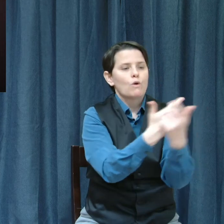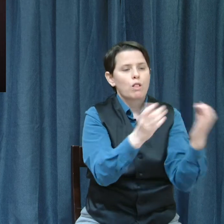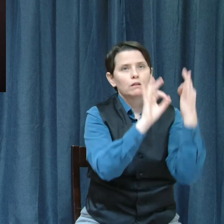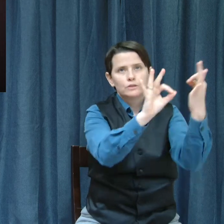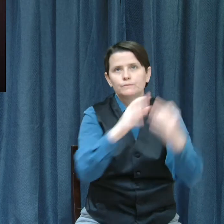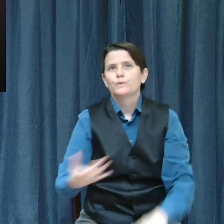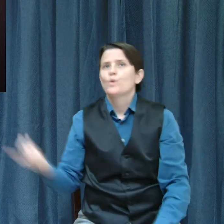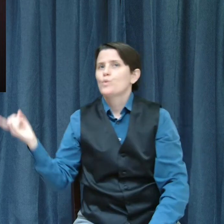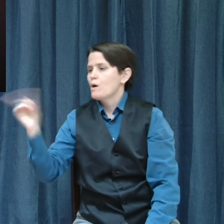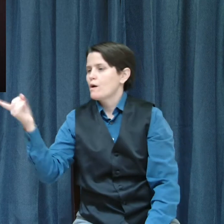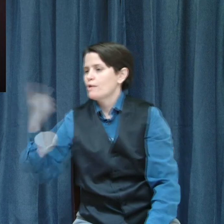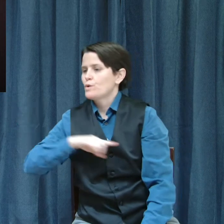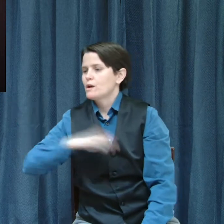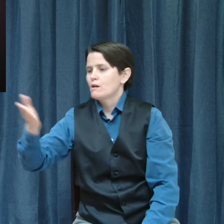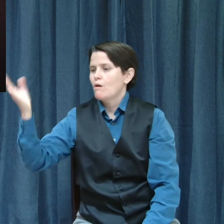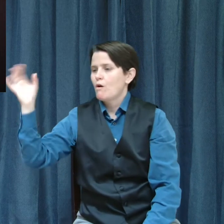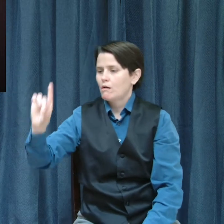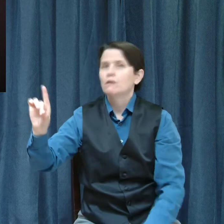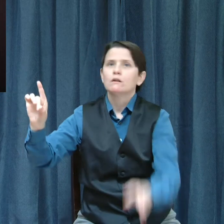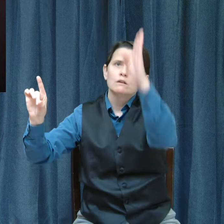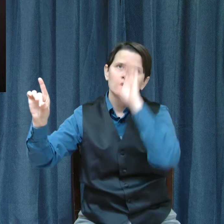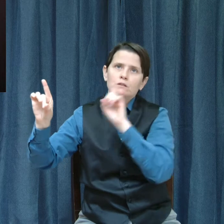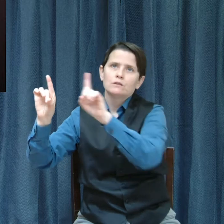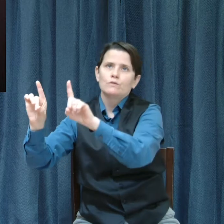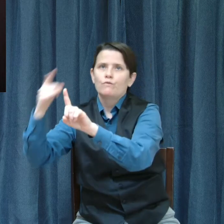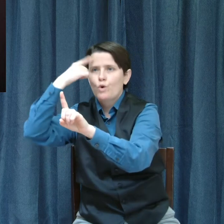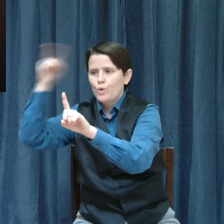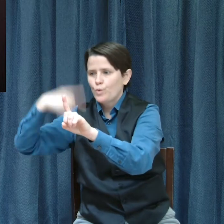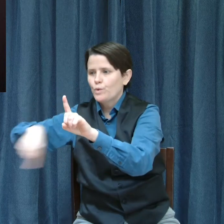are, God is, for we are